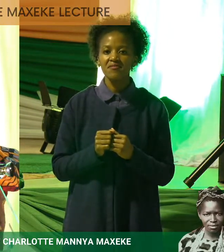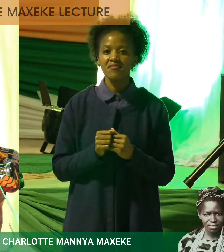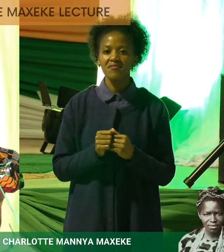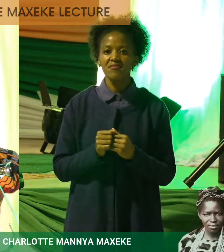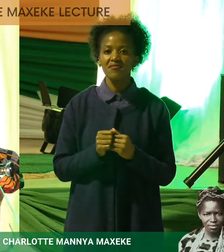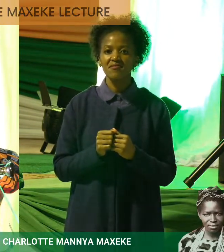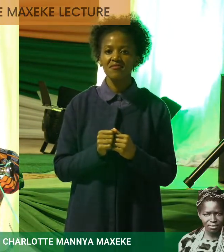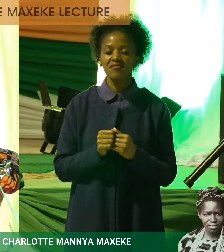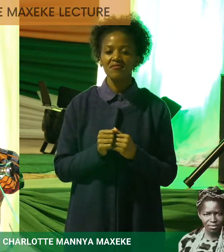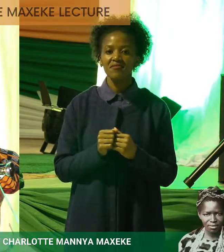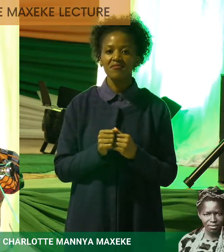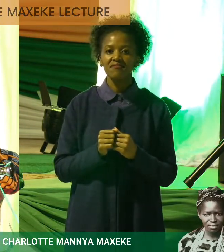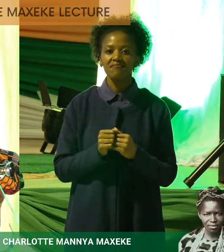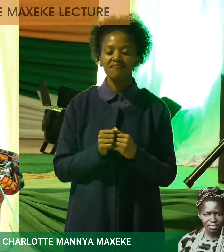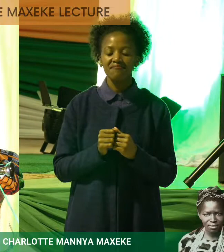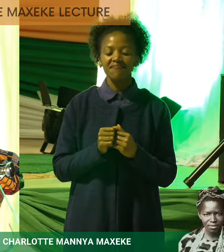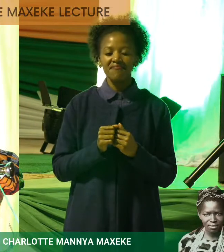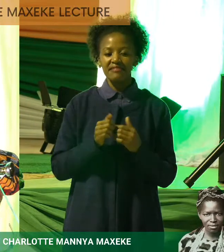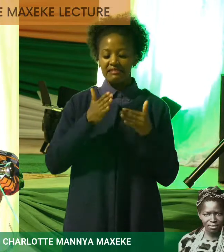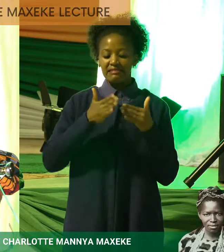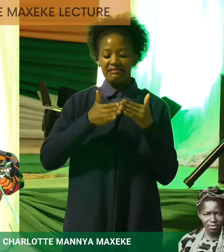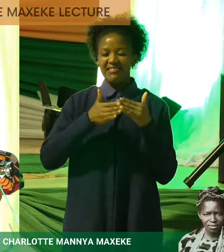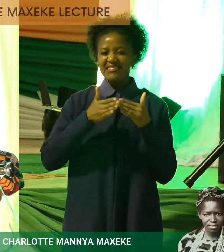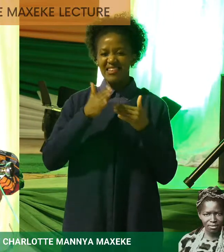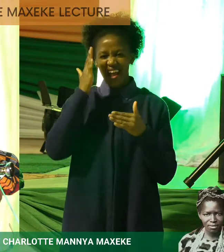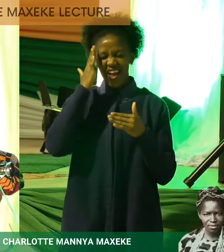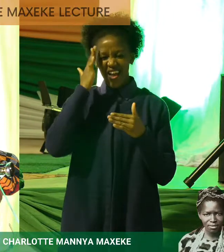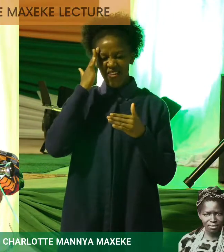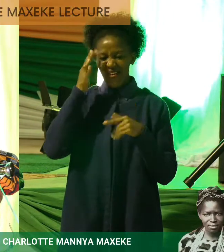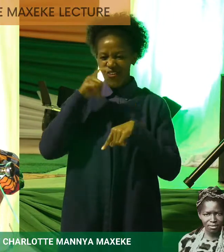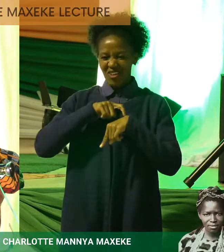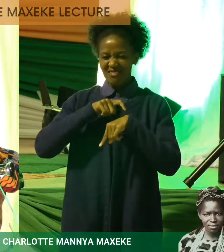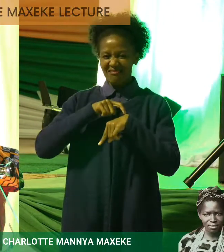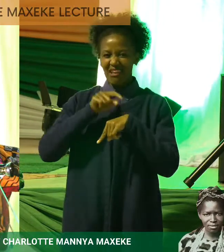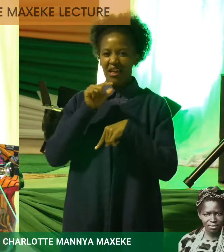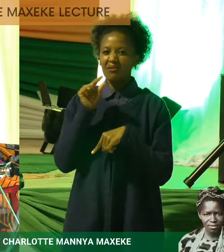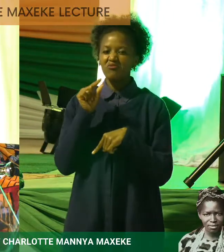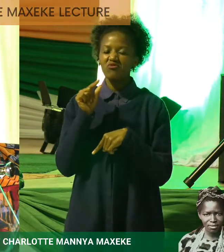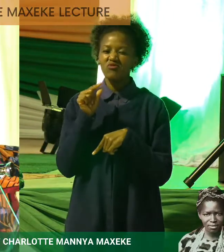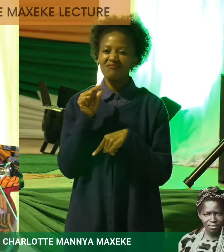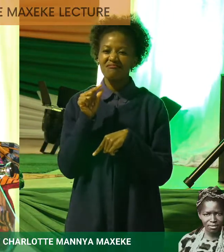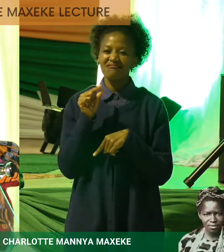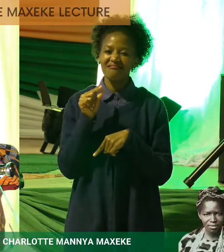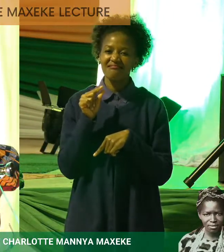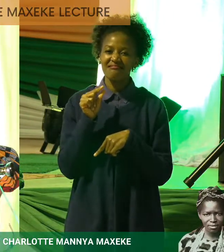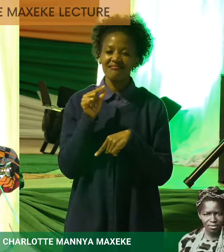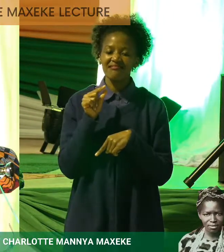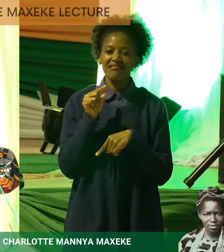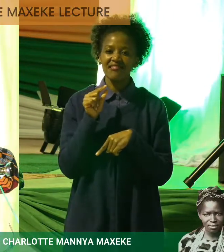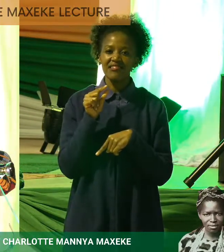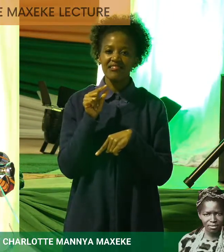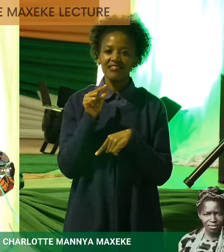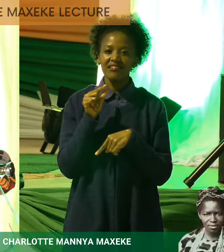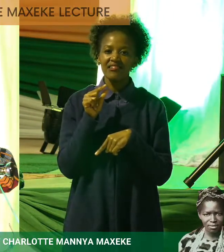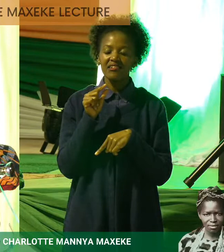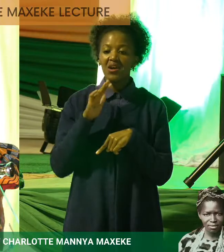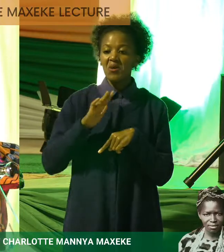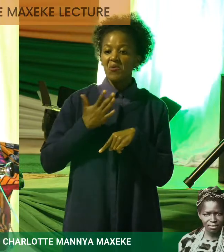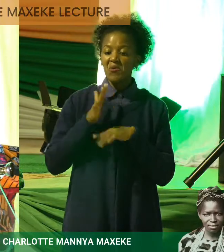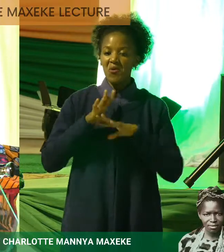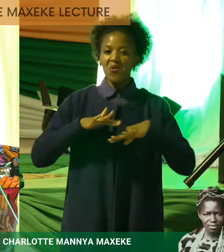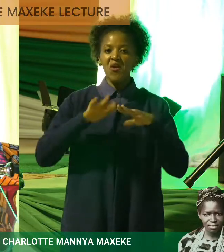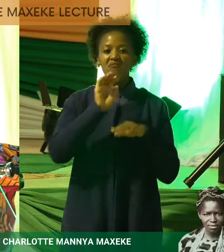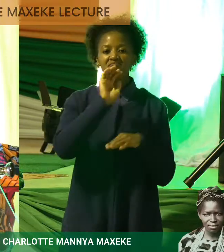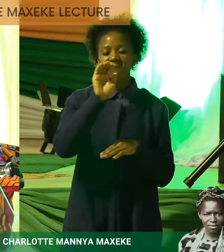As I come to the end, because I know we are also pressed for time, I just want to remind everyone